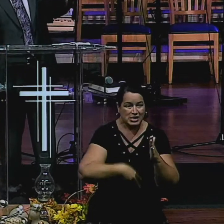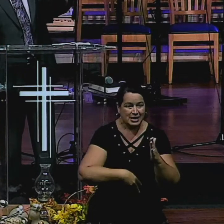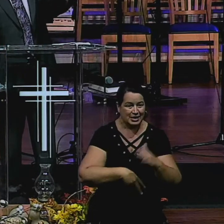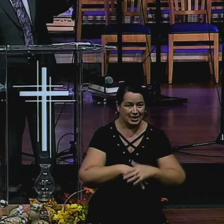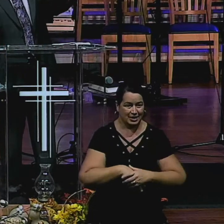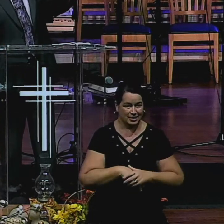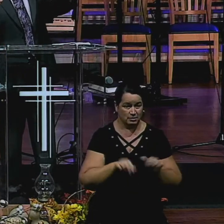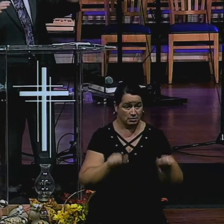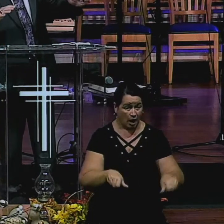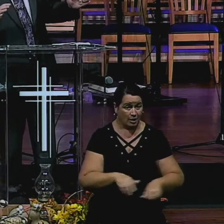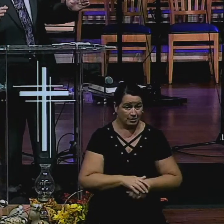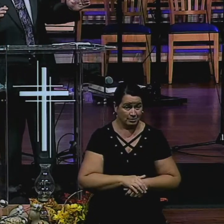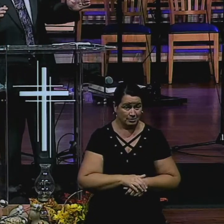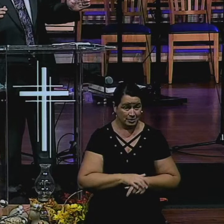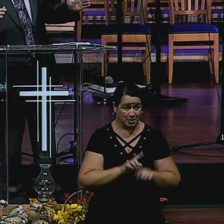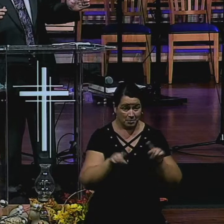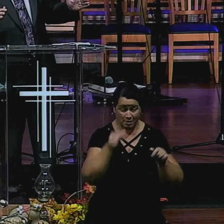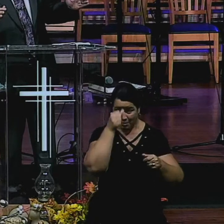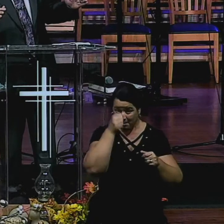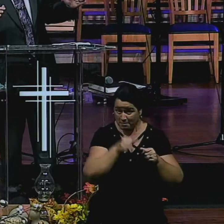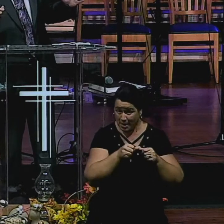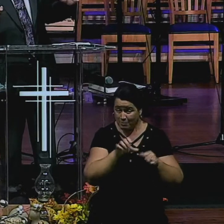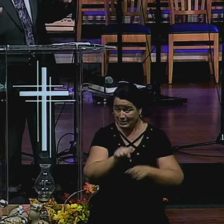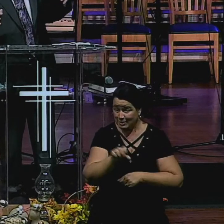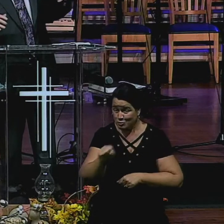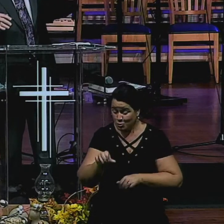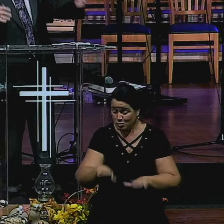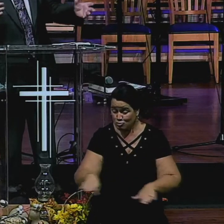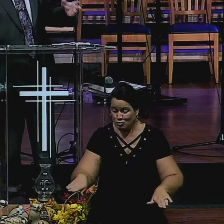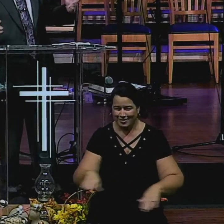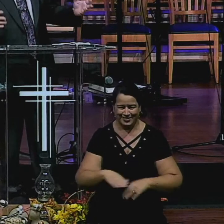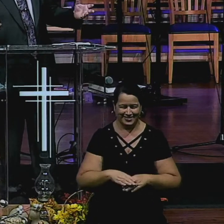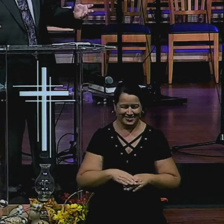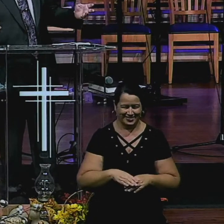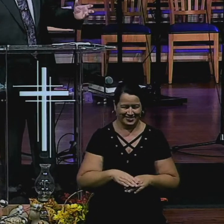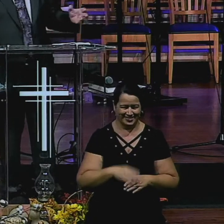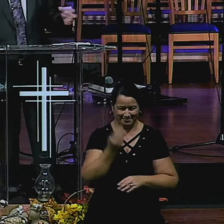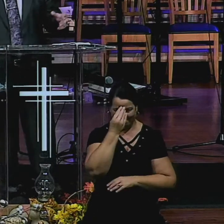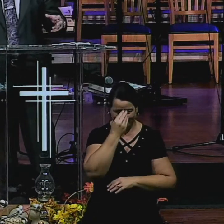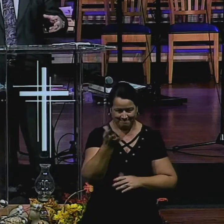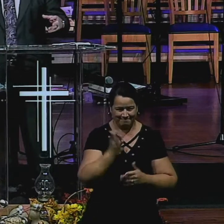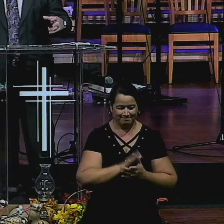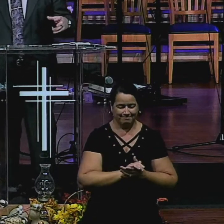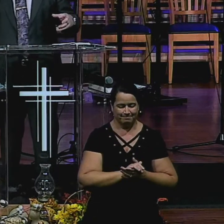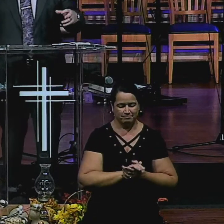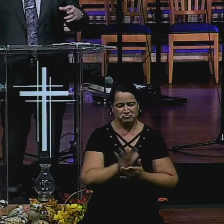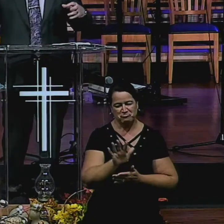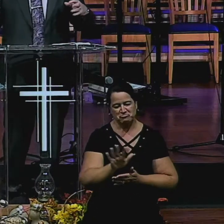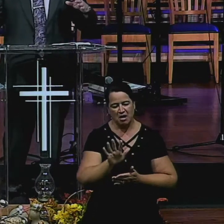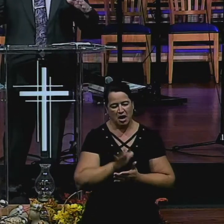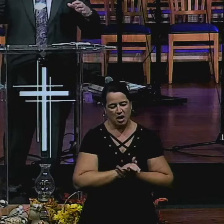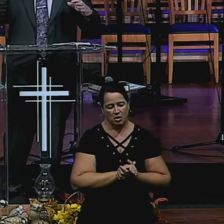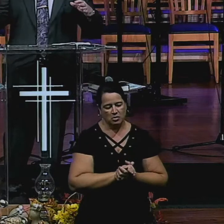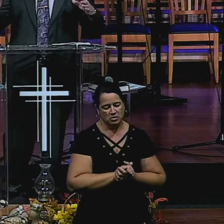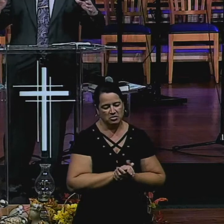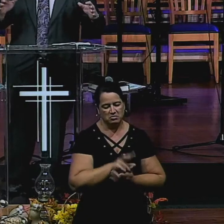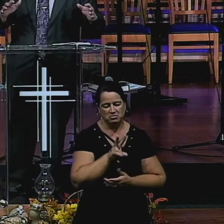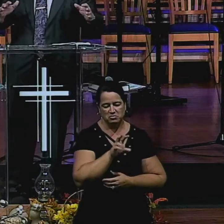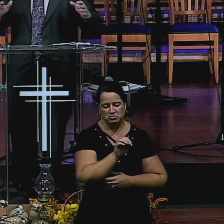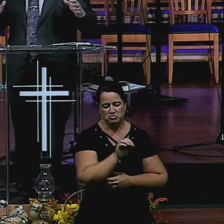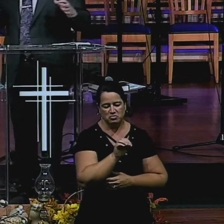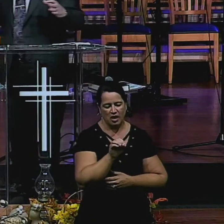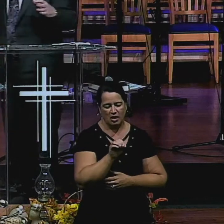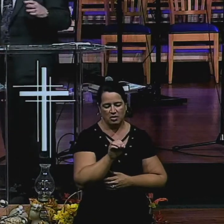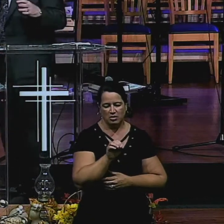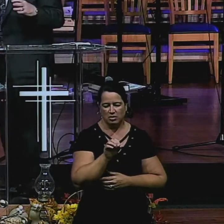But let me remind you of Sunday school and of a little fact here about, you know, between 2,000